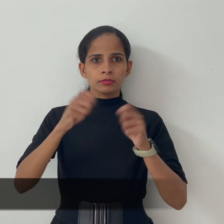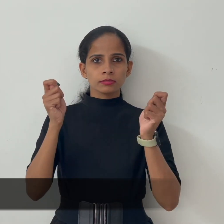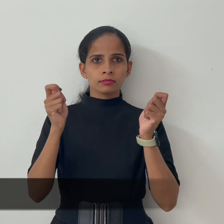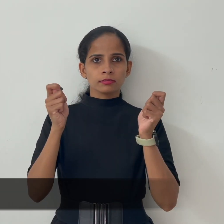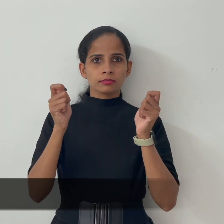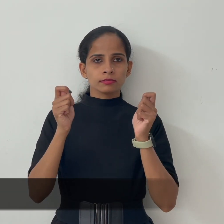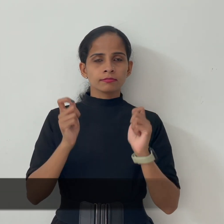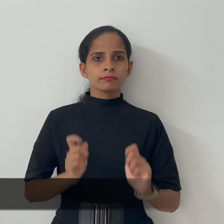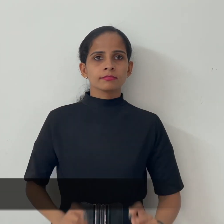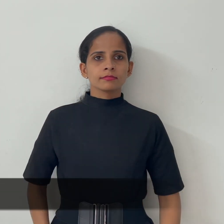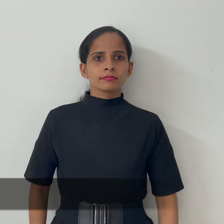Divorced.